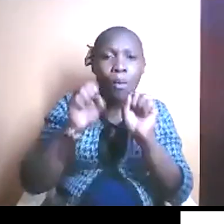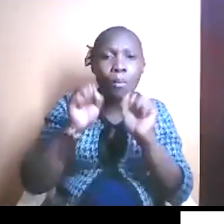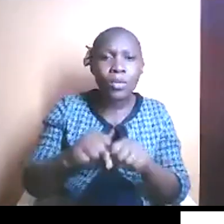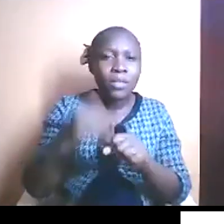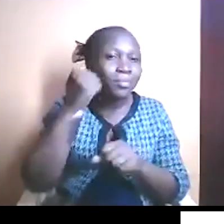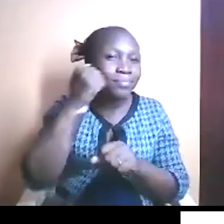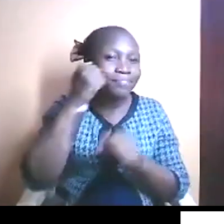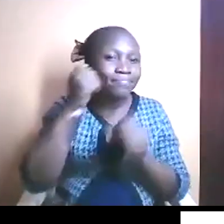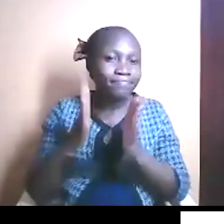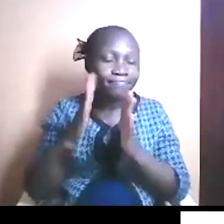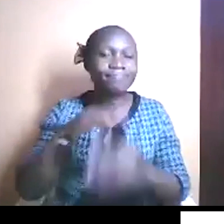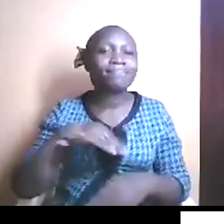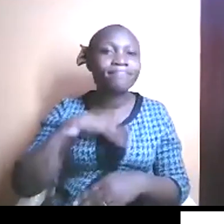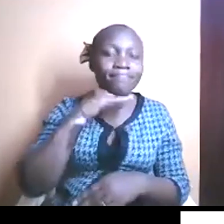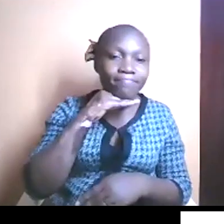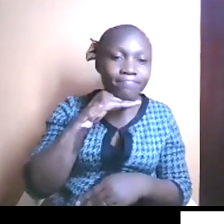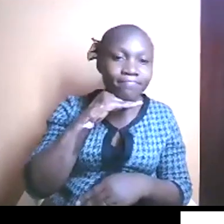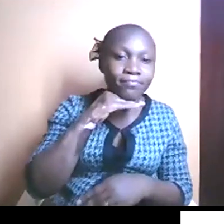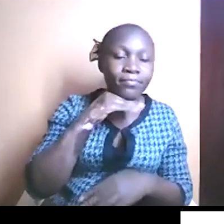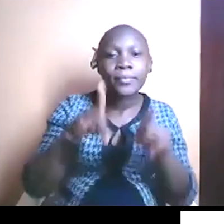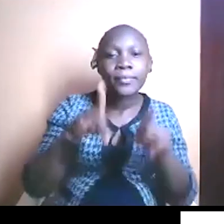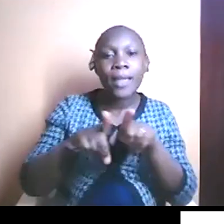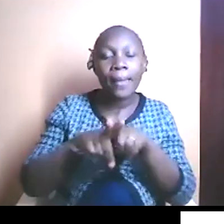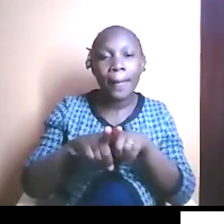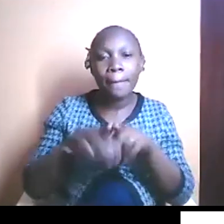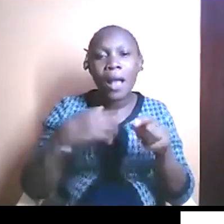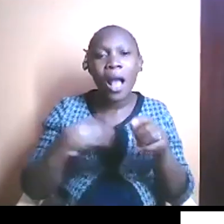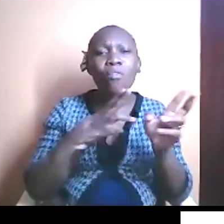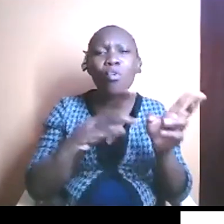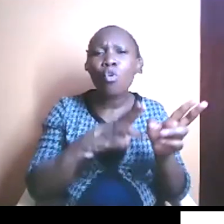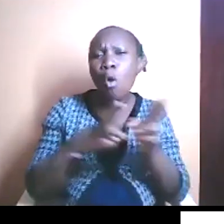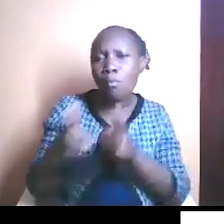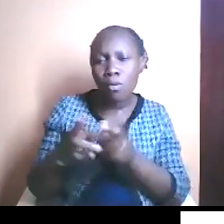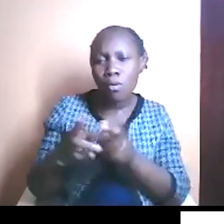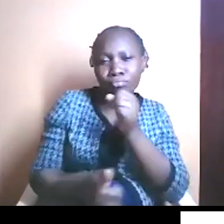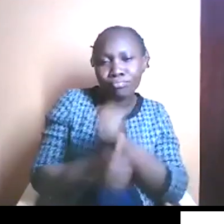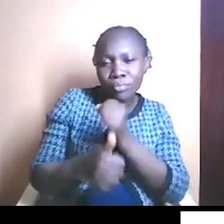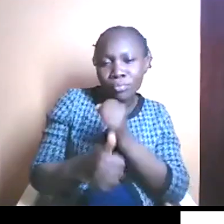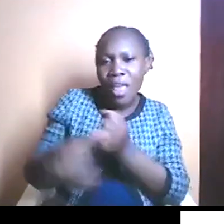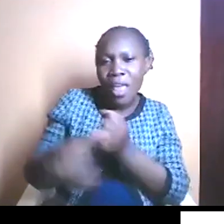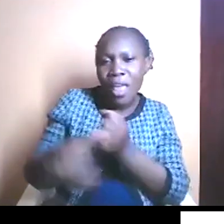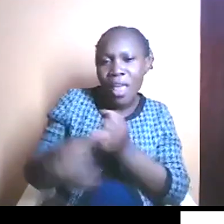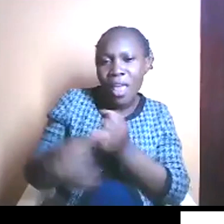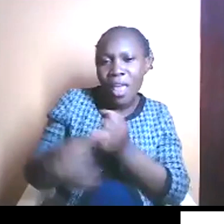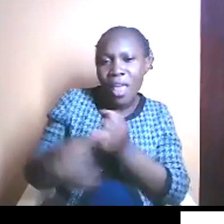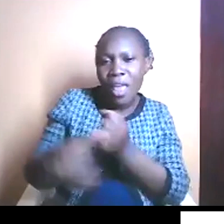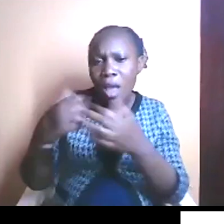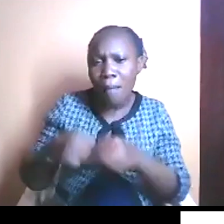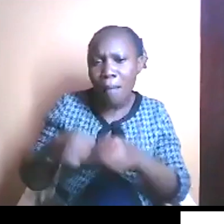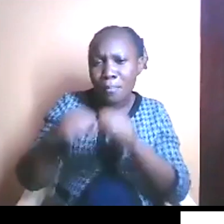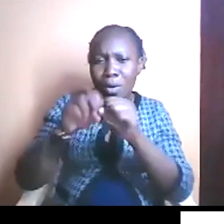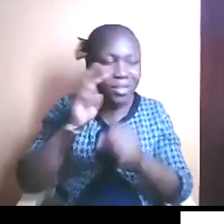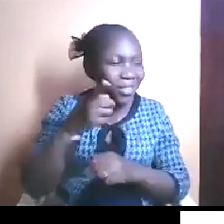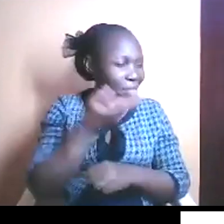there's the usual normal toxic environment where the boss is mean to you, your colleagues don't want to